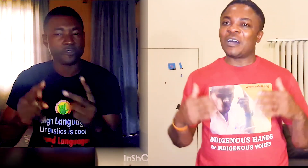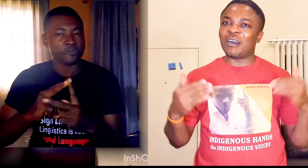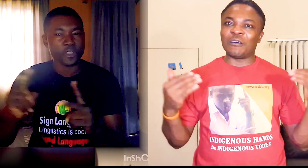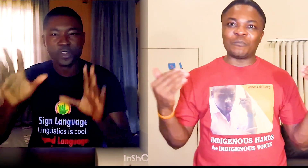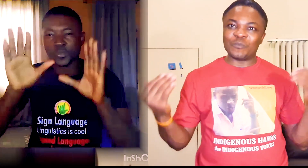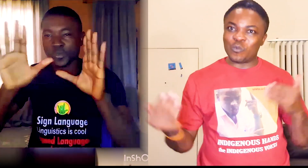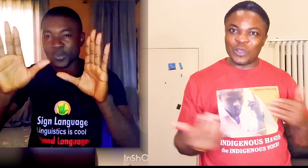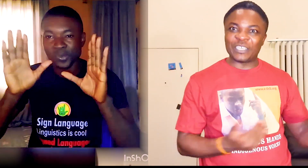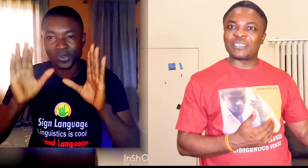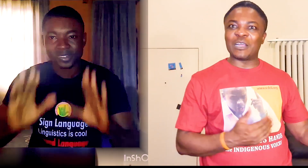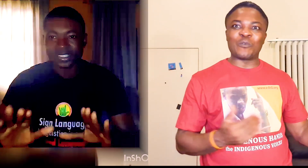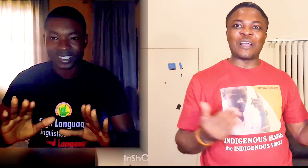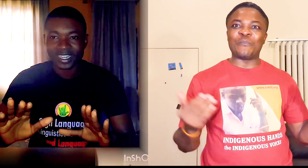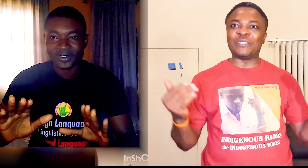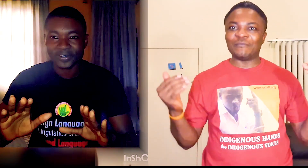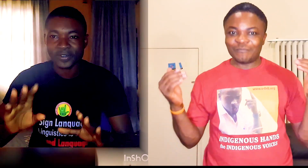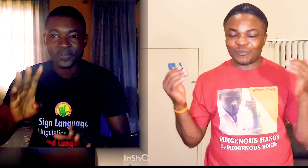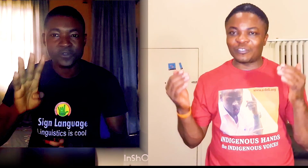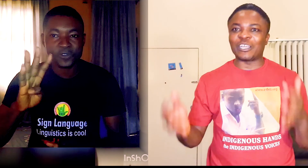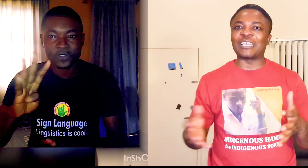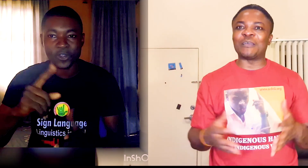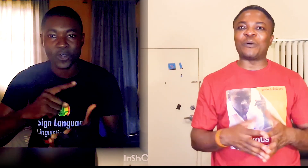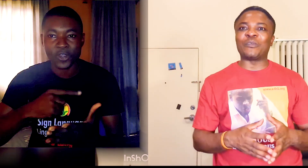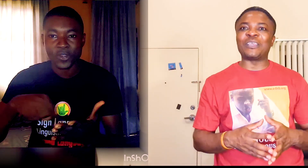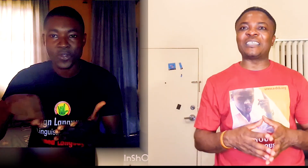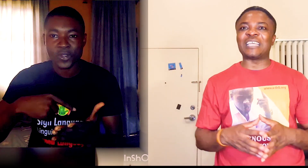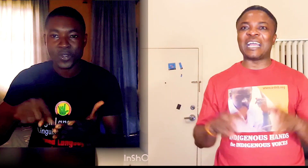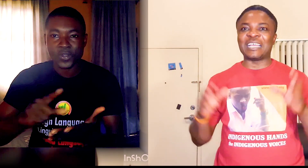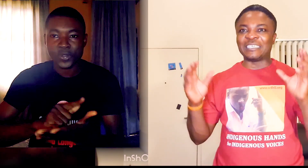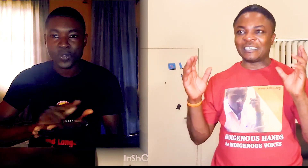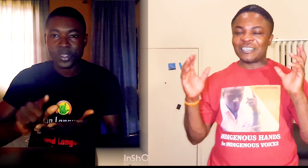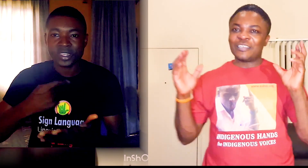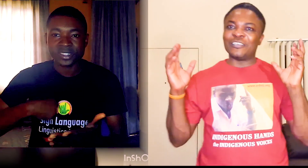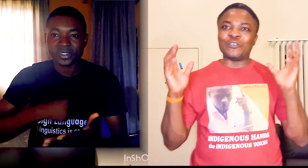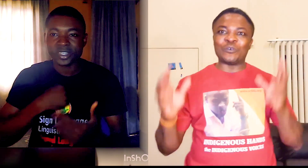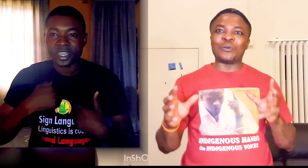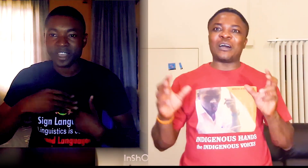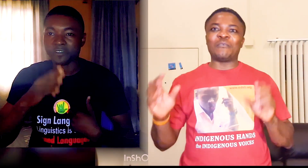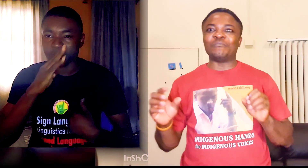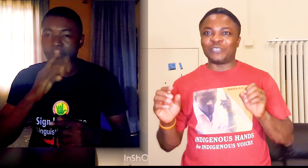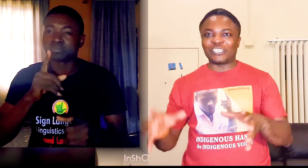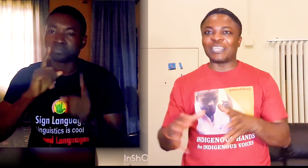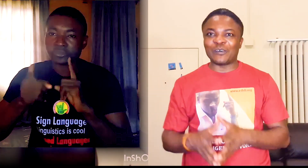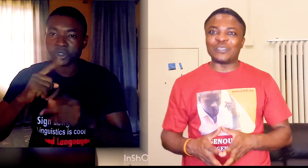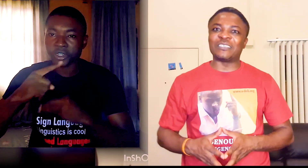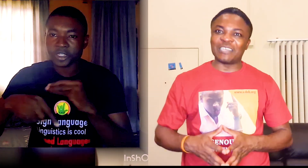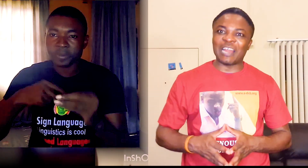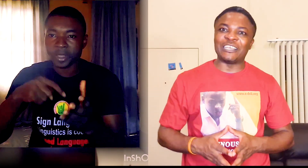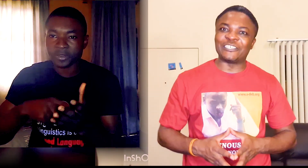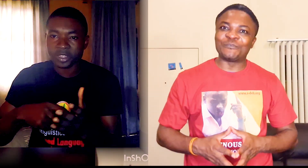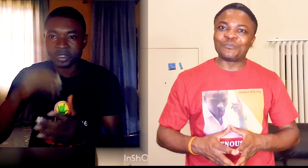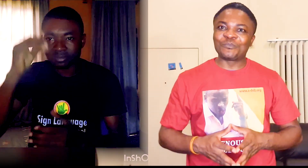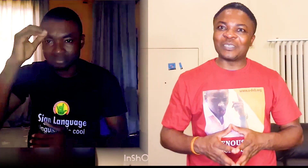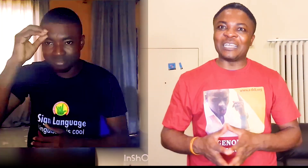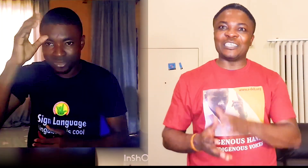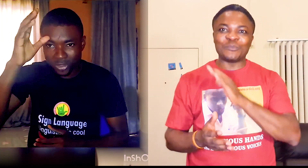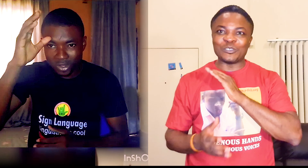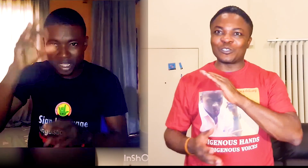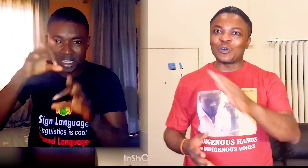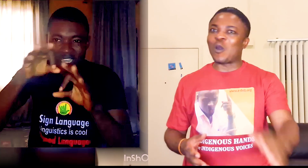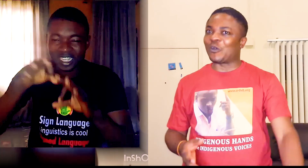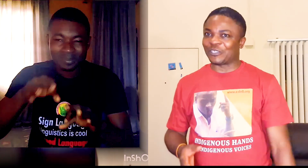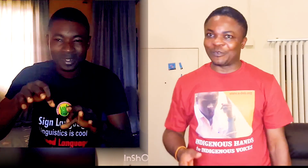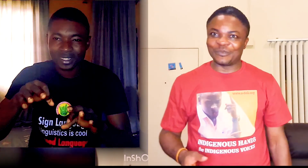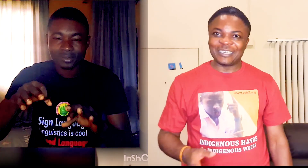of weeks that we have been talking about this and teaching out this knowledge, and it's